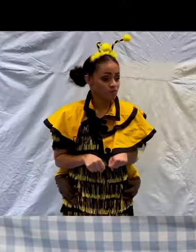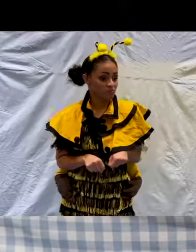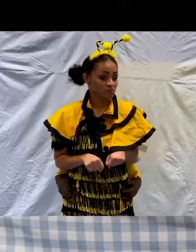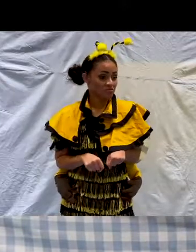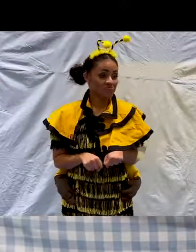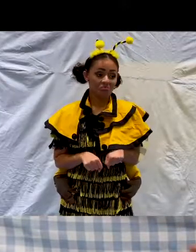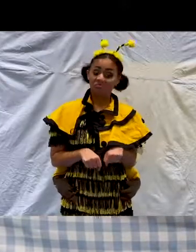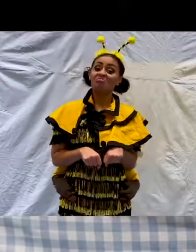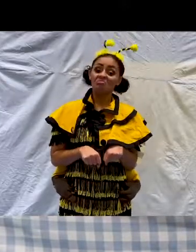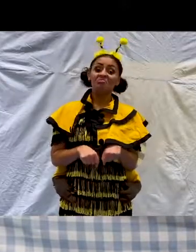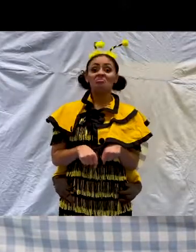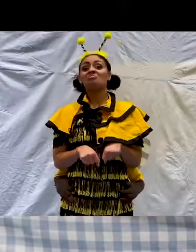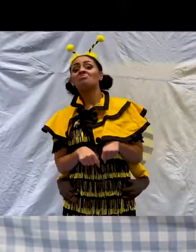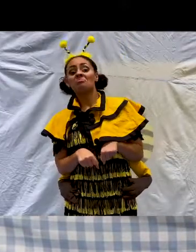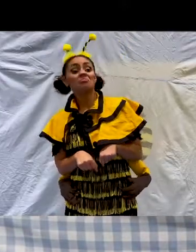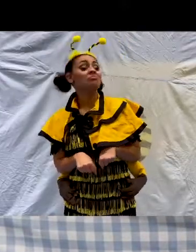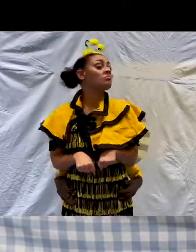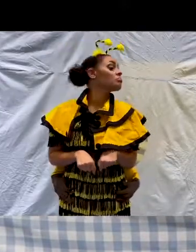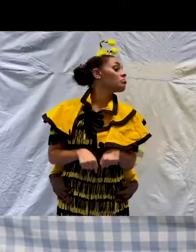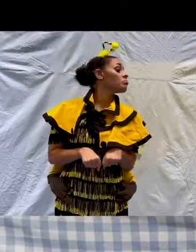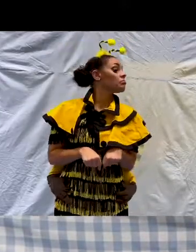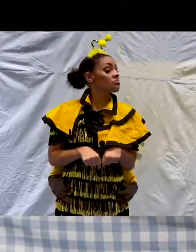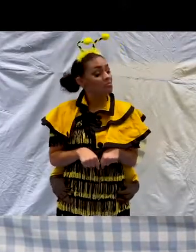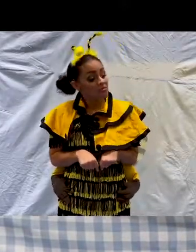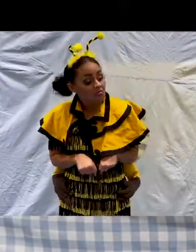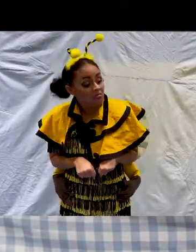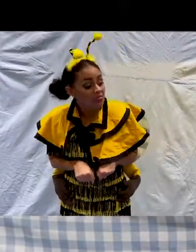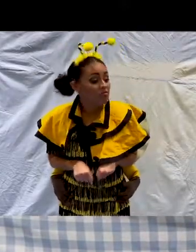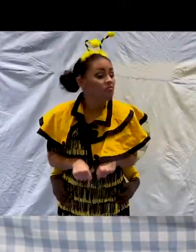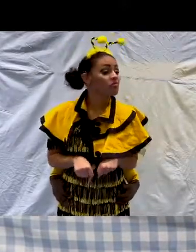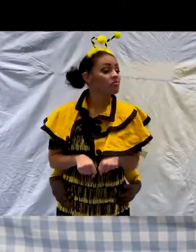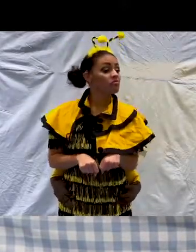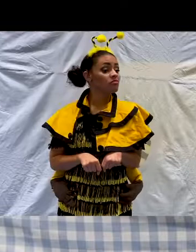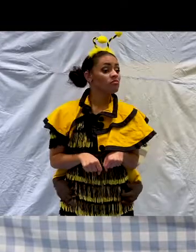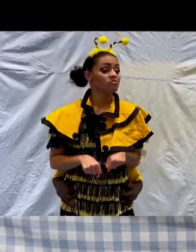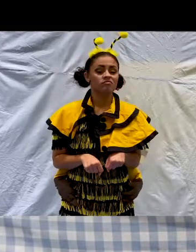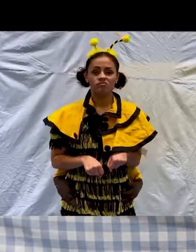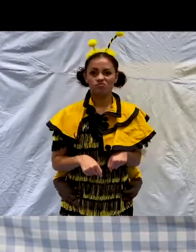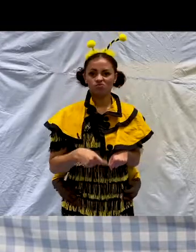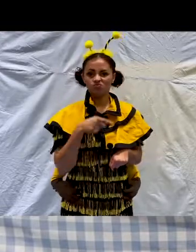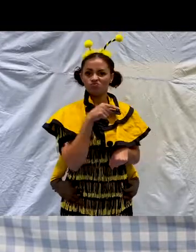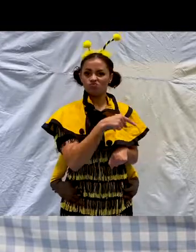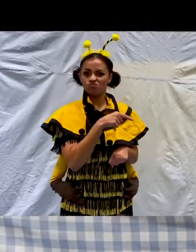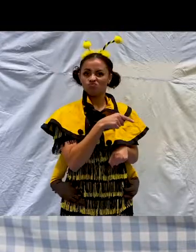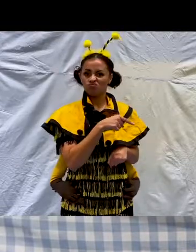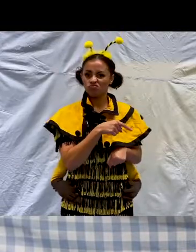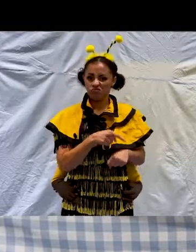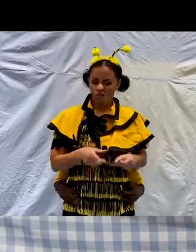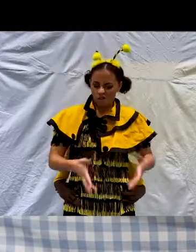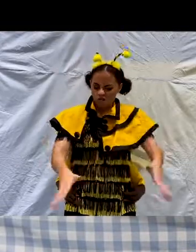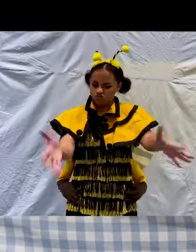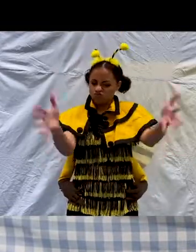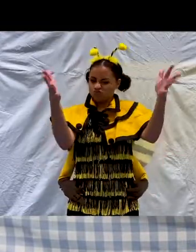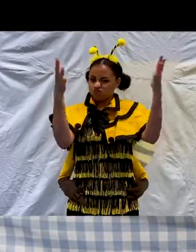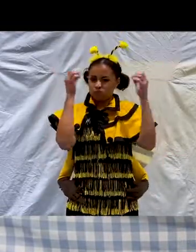blue material. I am the knowledge of the forest. I